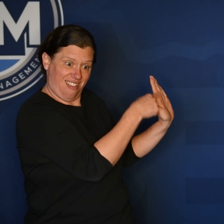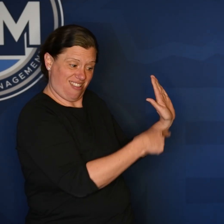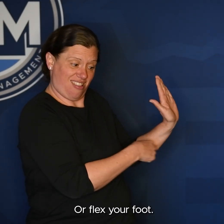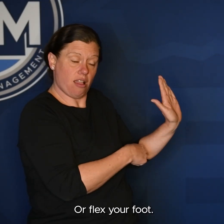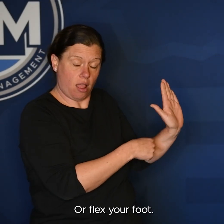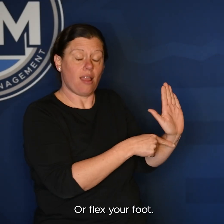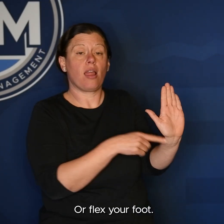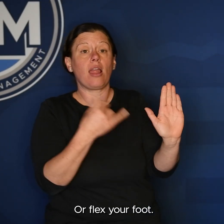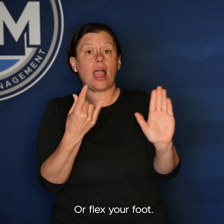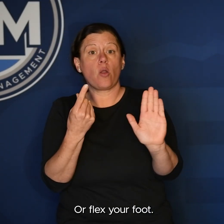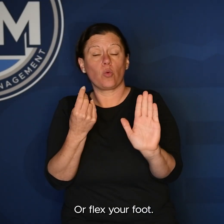or flex your foot.